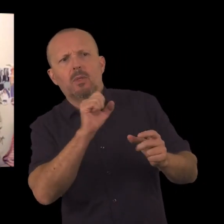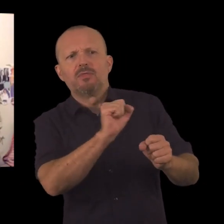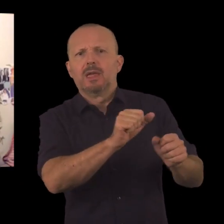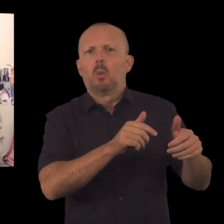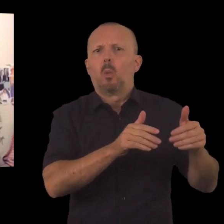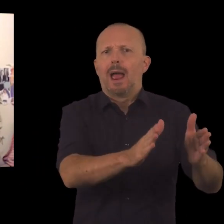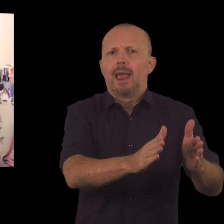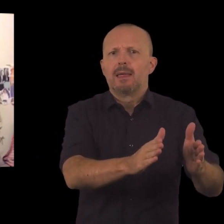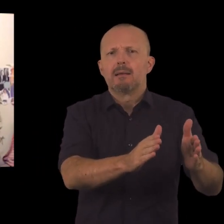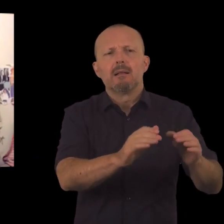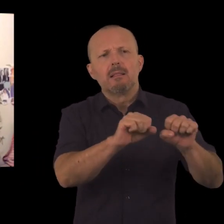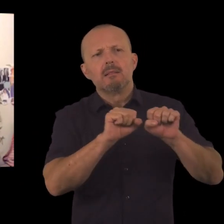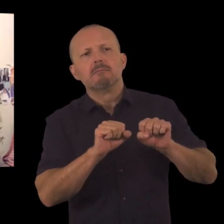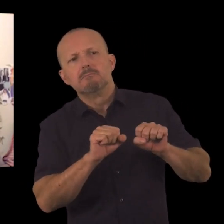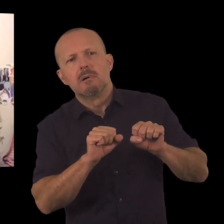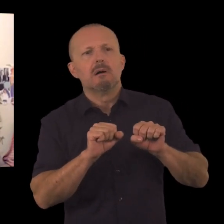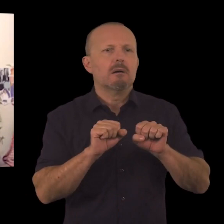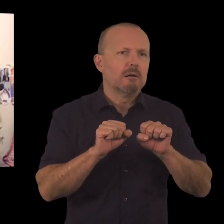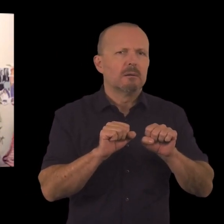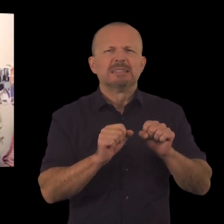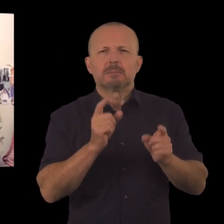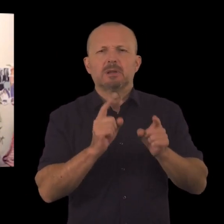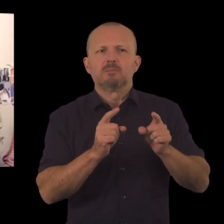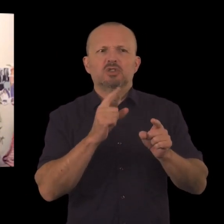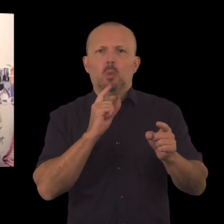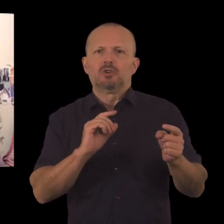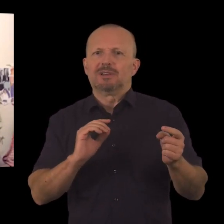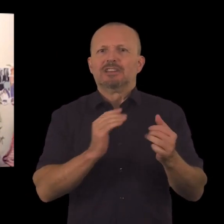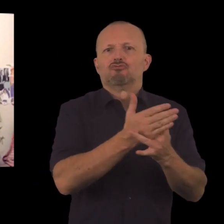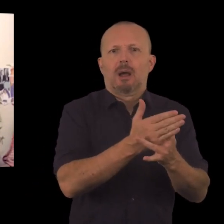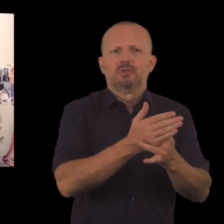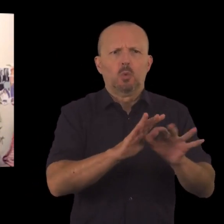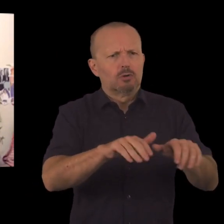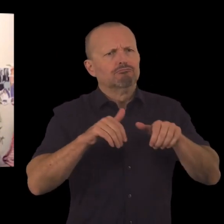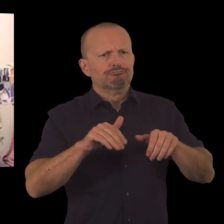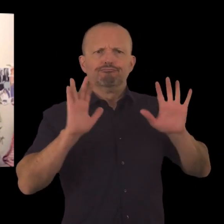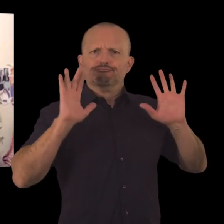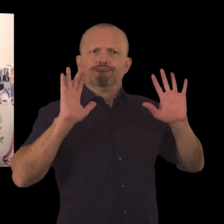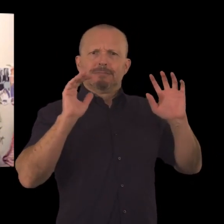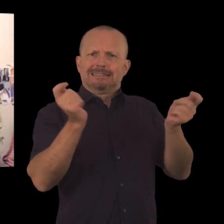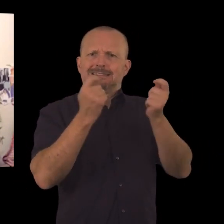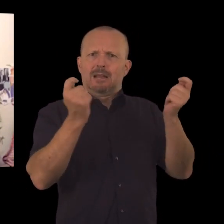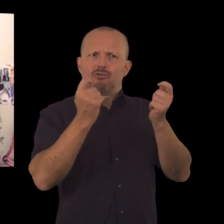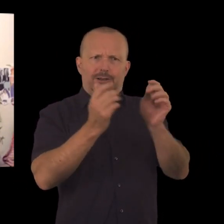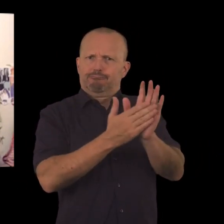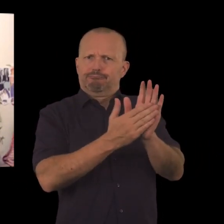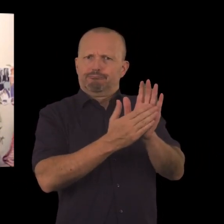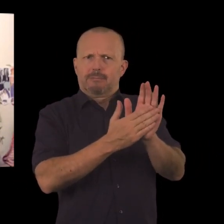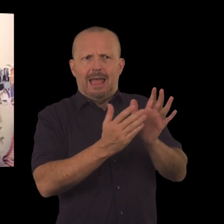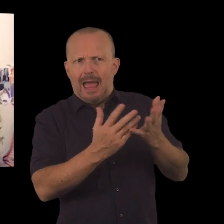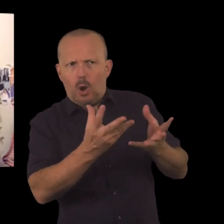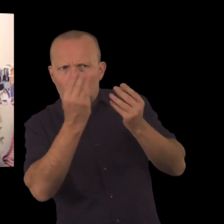theirs. And then you don't want to interrupt on someone else's process. You want to celebrate their process and go, oh, how can we learn from